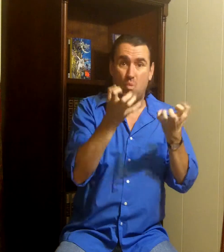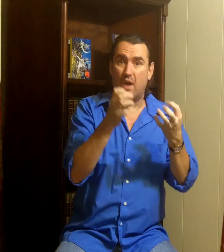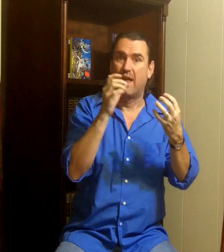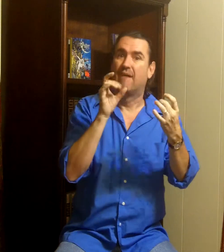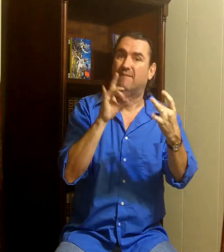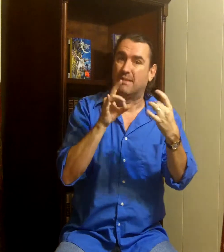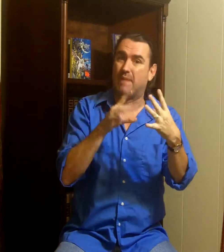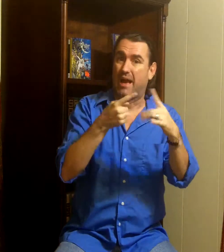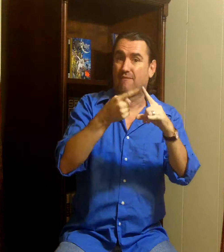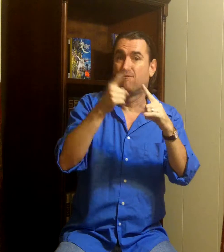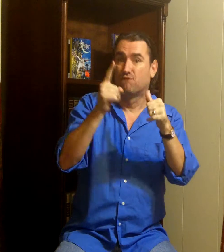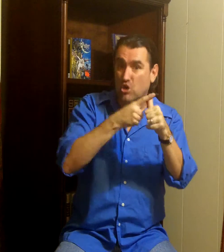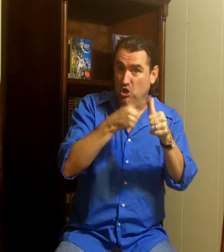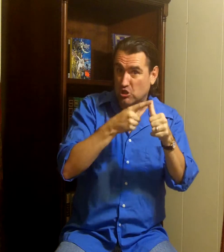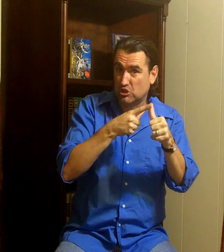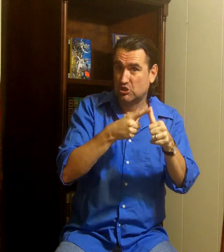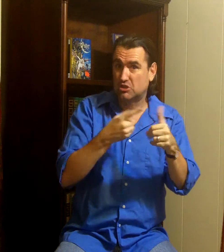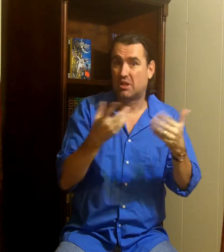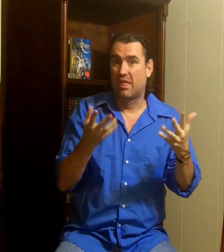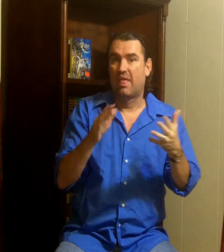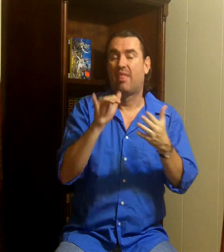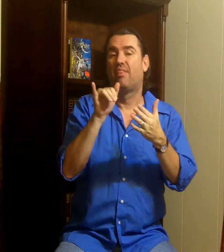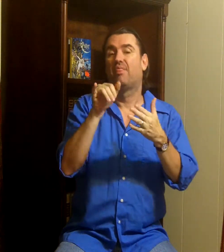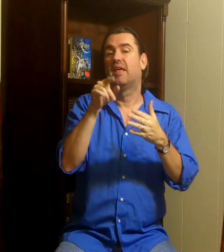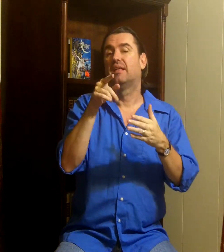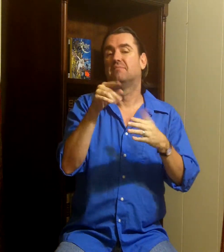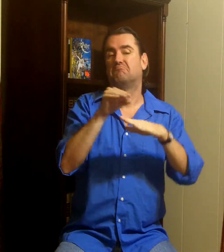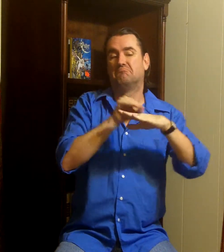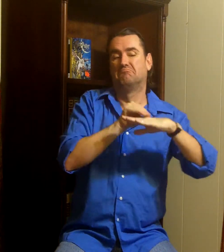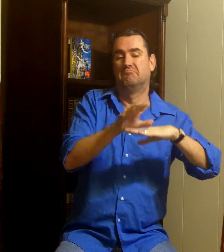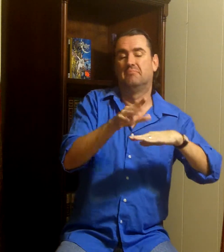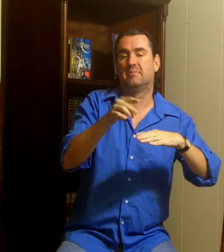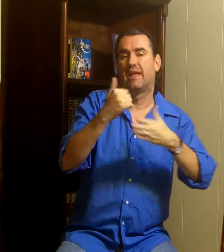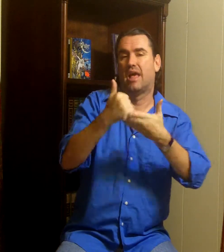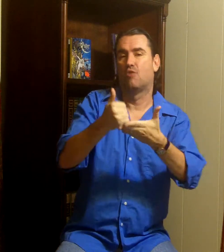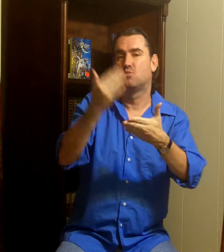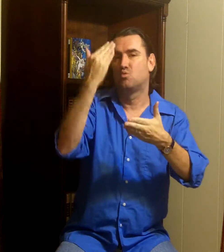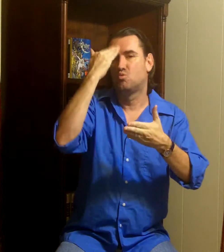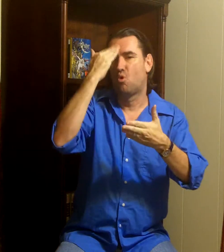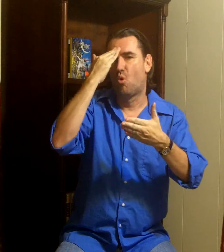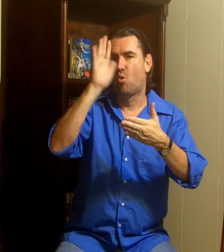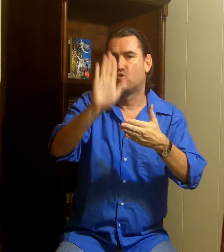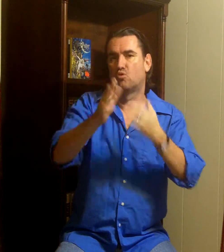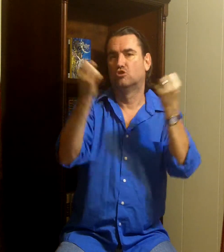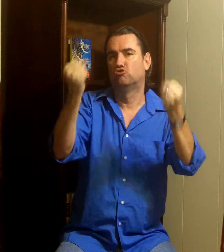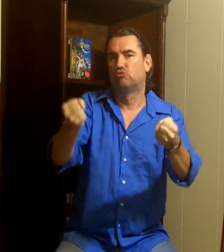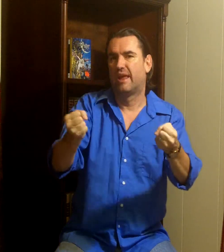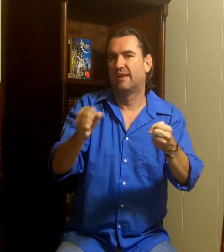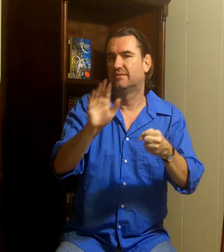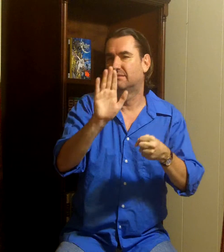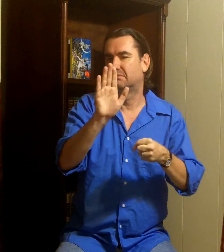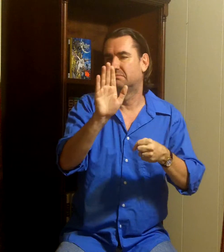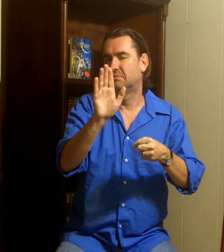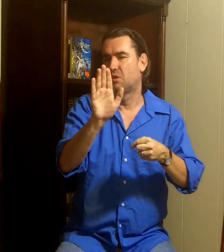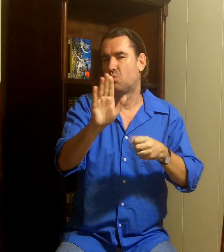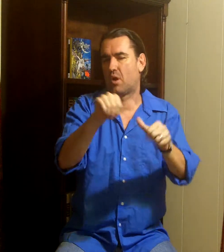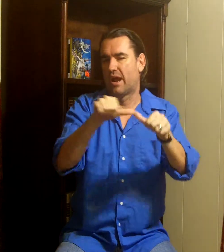and then that will help you know where you're doing really well and where you might need some work, so that when you